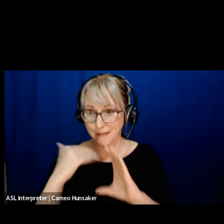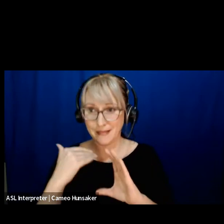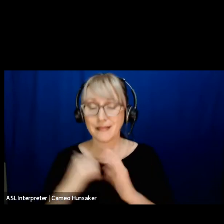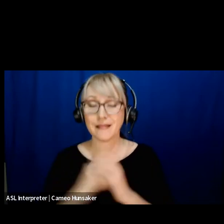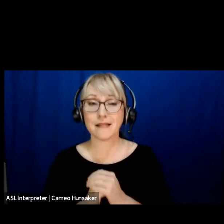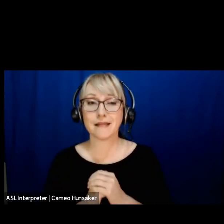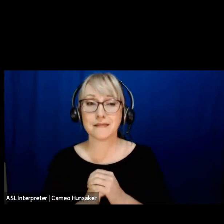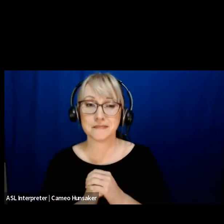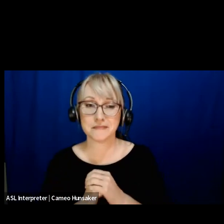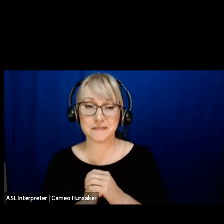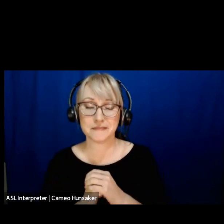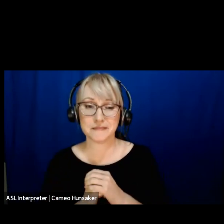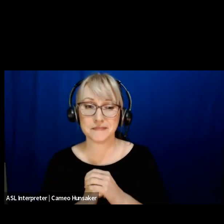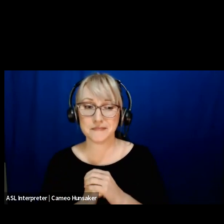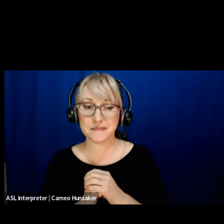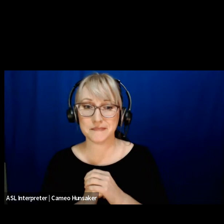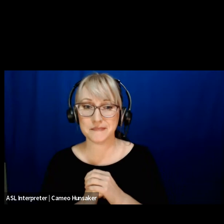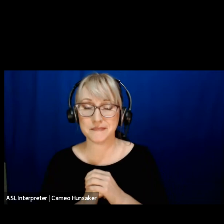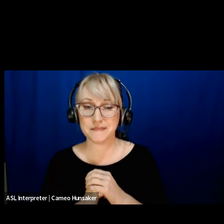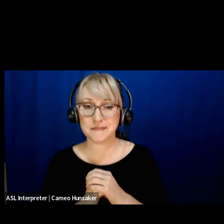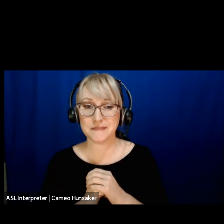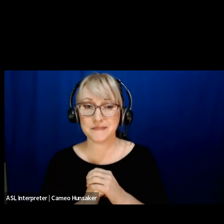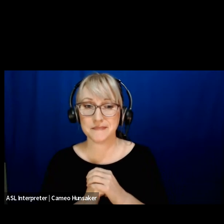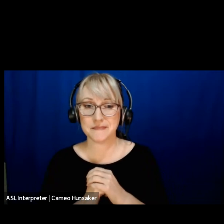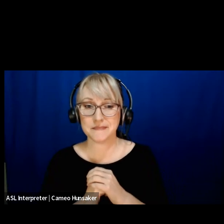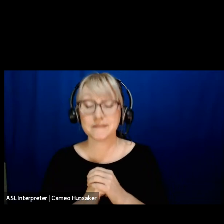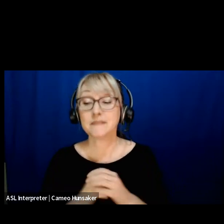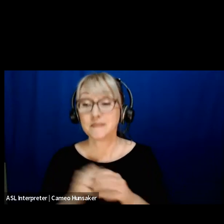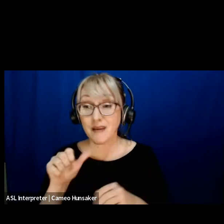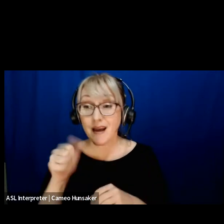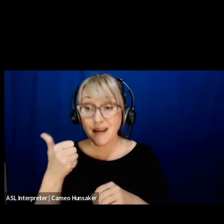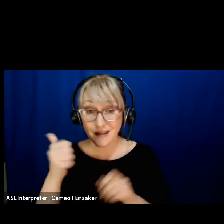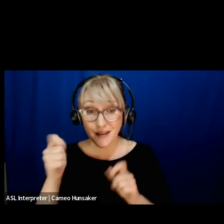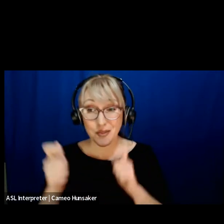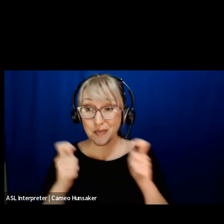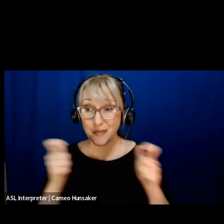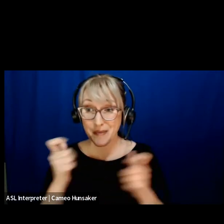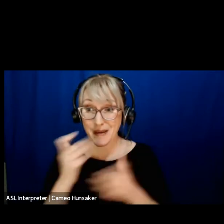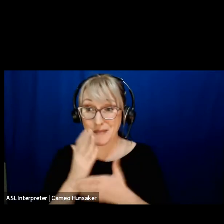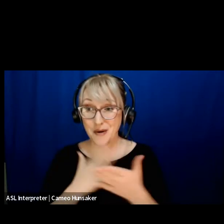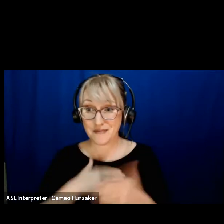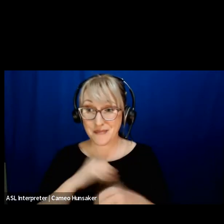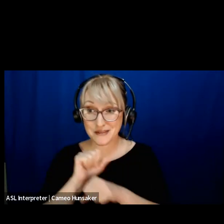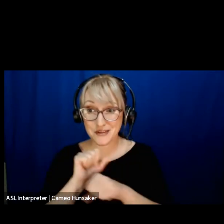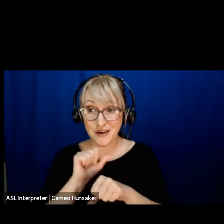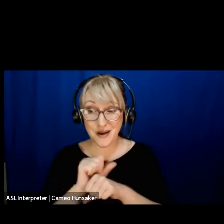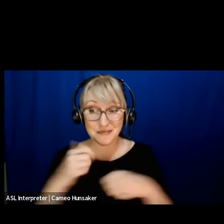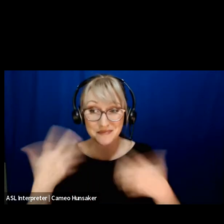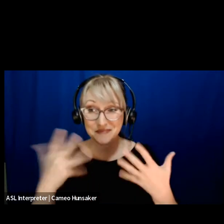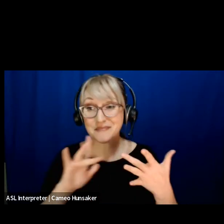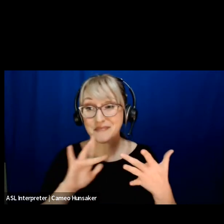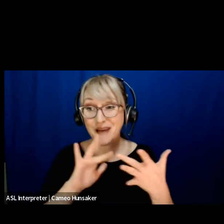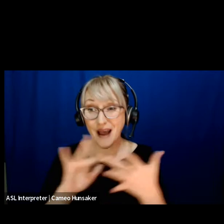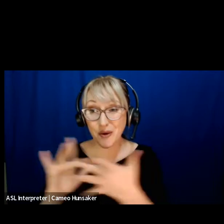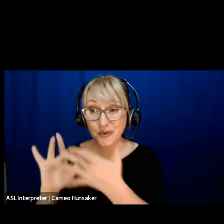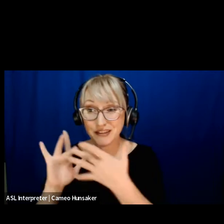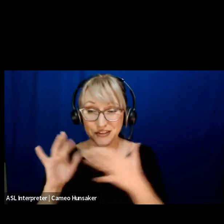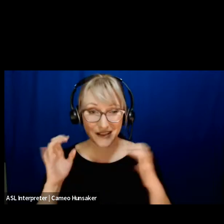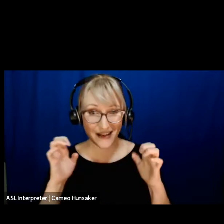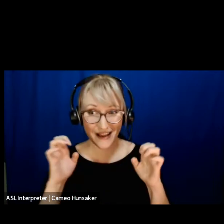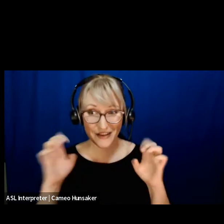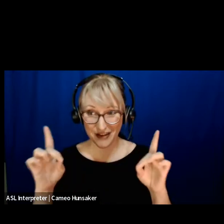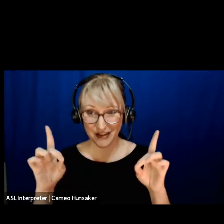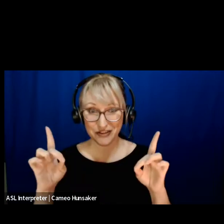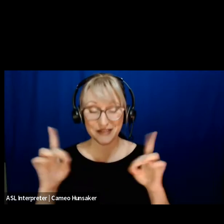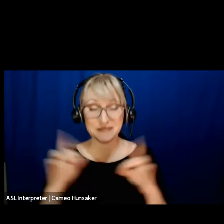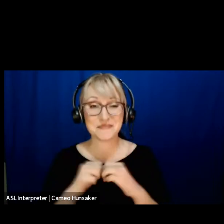Let's see. Another big part of my job at the commission is outreach and education. And just a quick note on